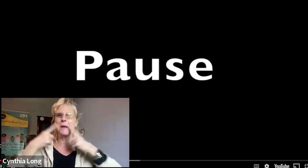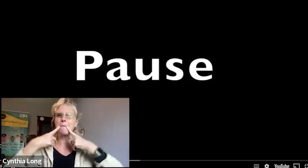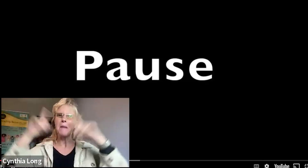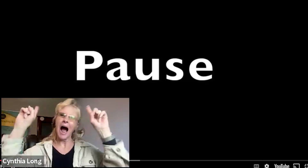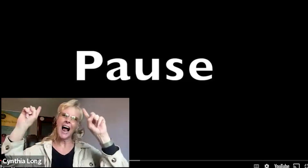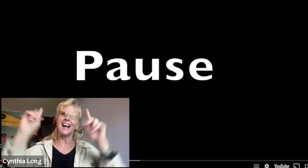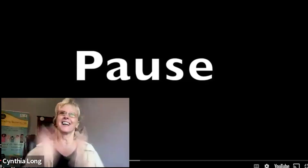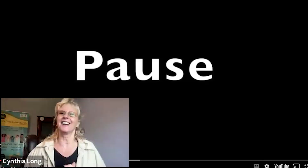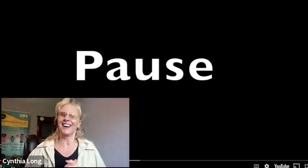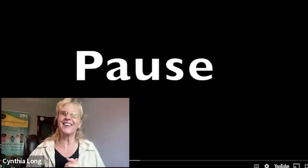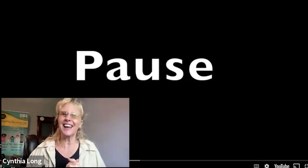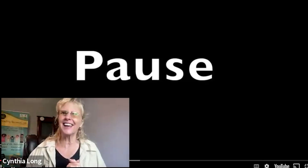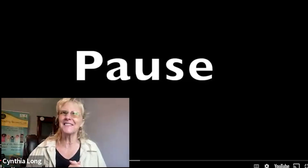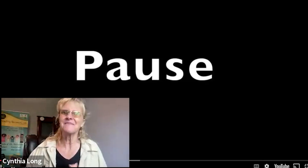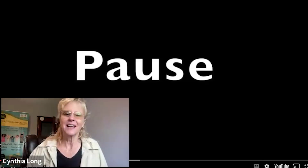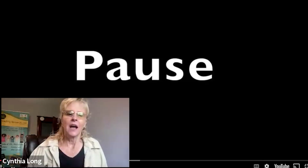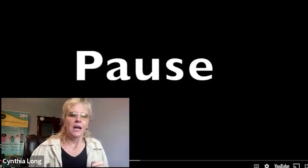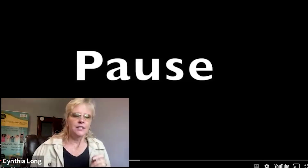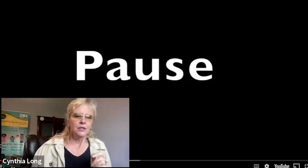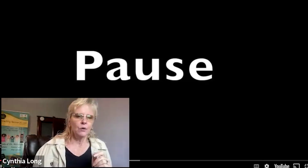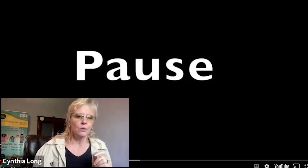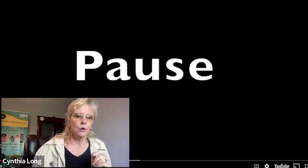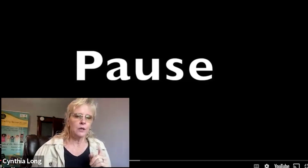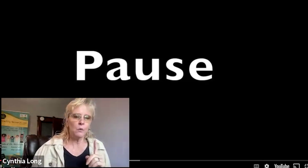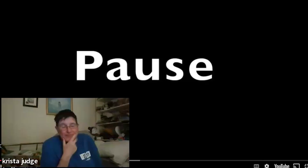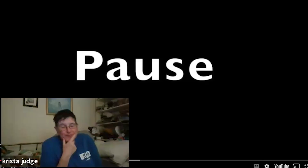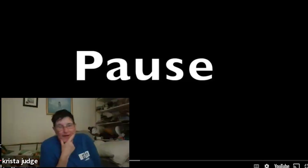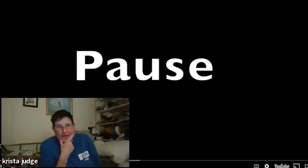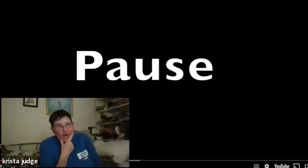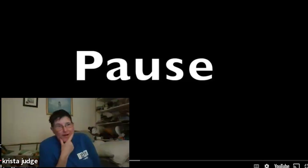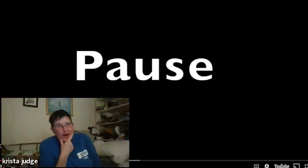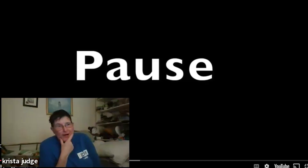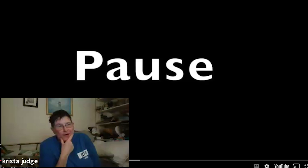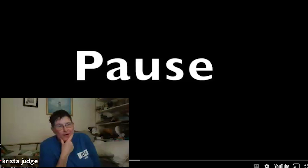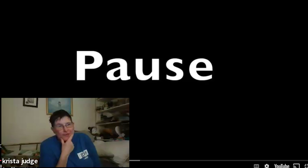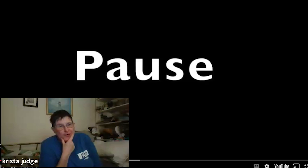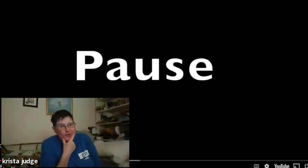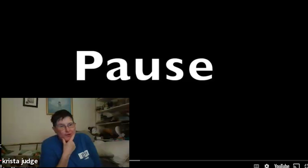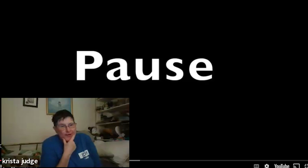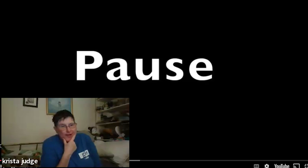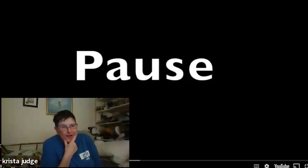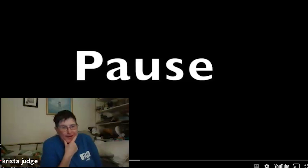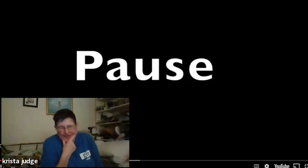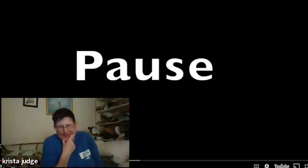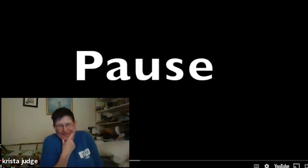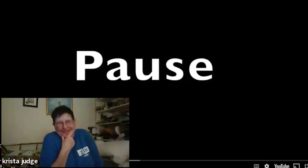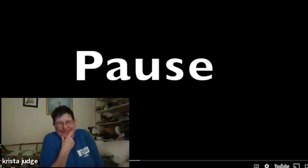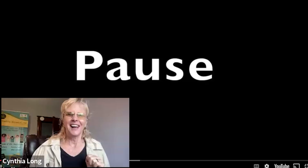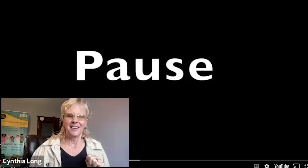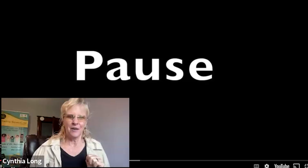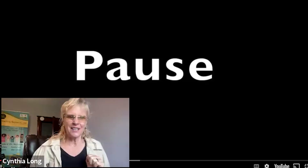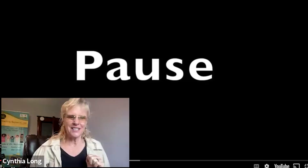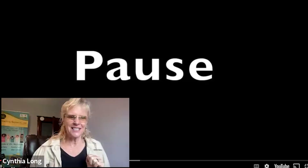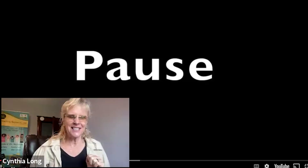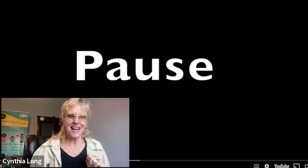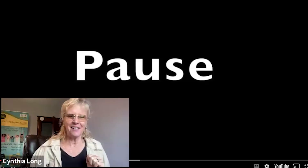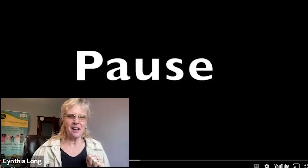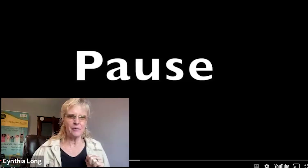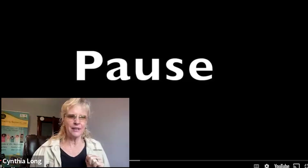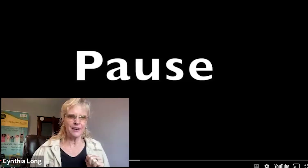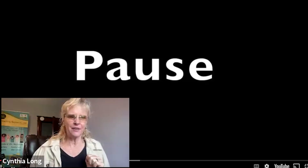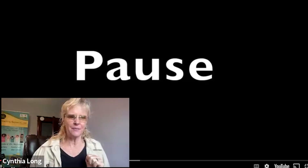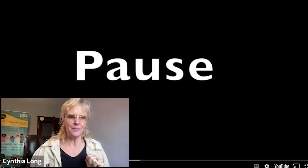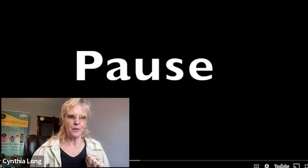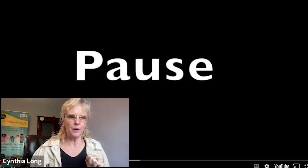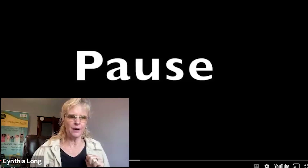I did it. Okay. So Hey, we're I'm trying. I'll do this till the day I die. watch this